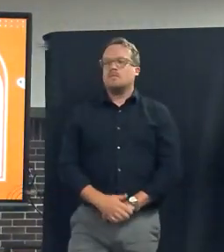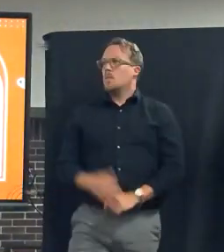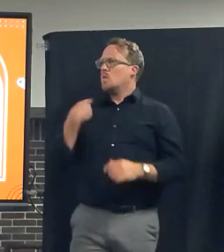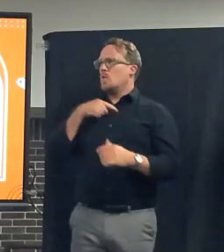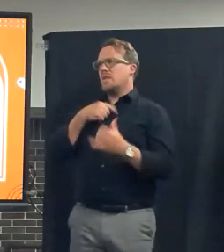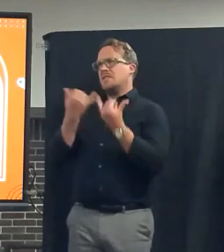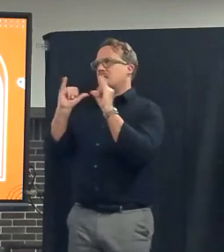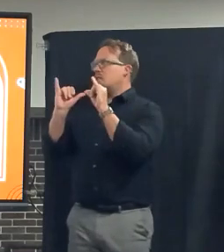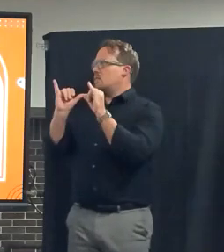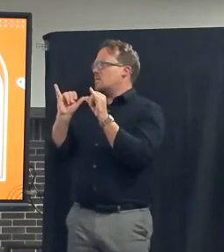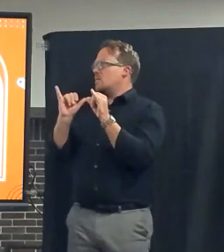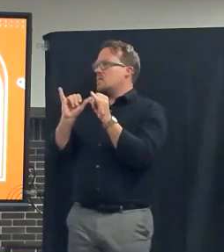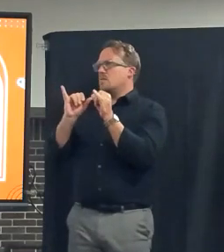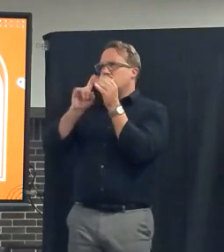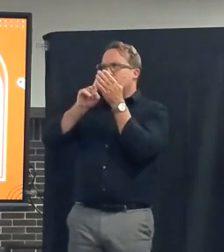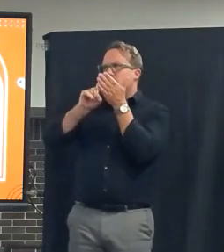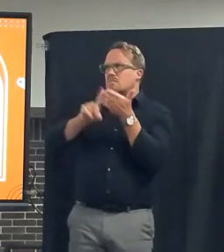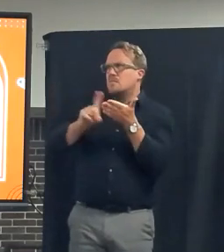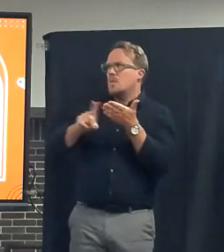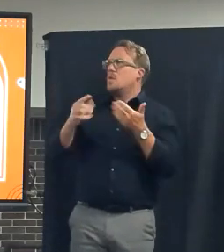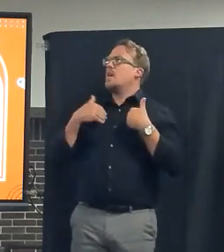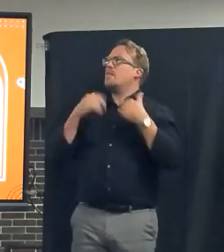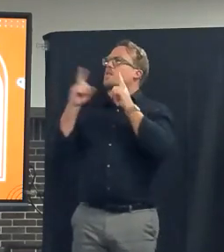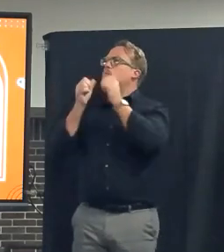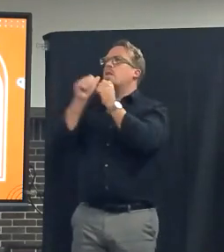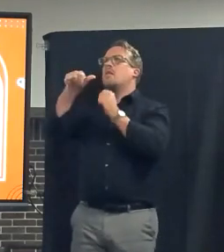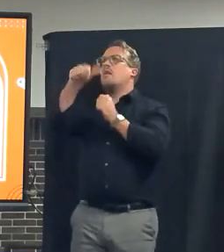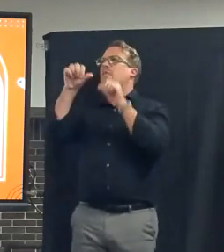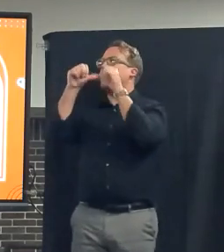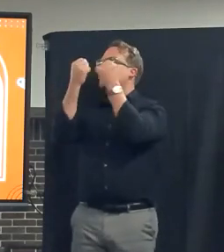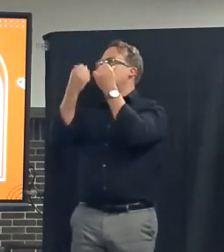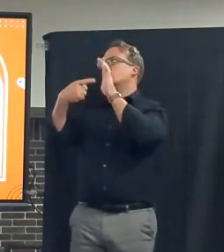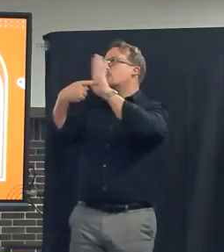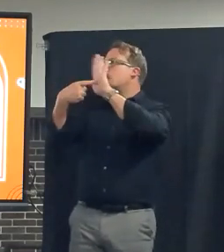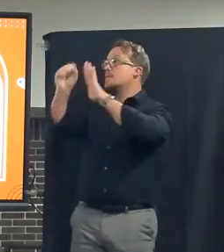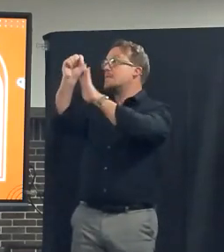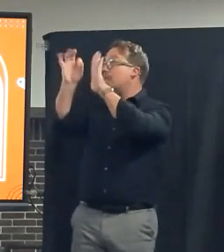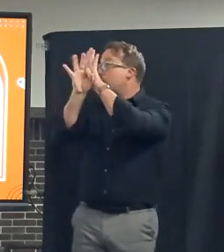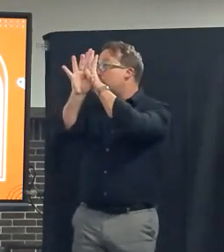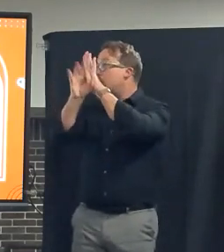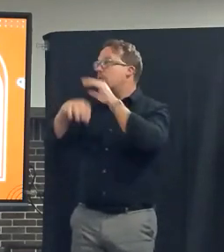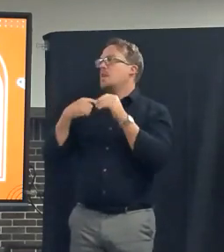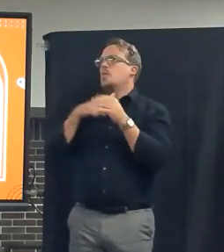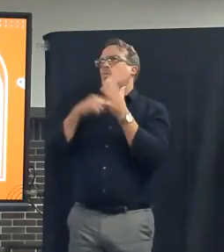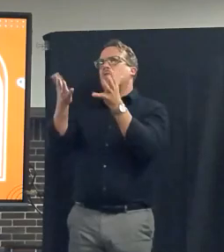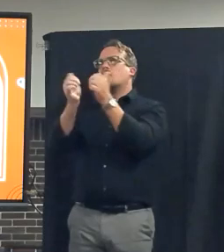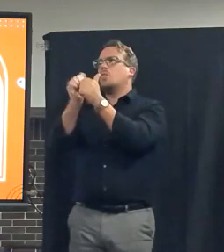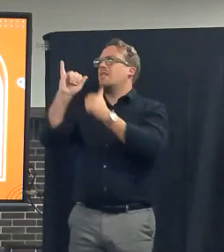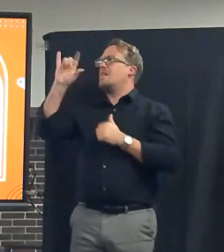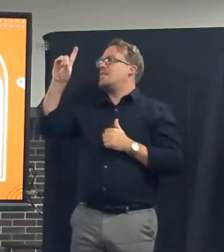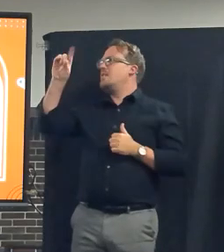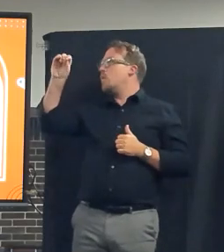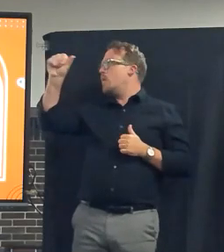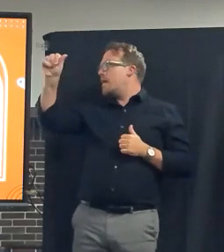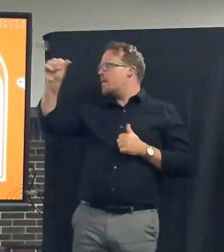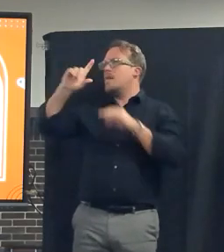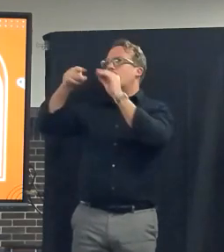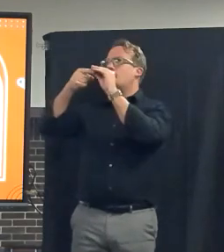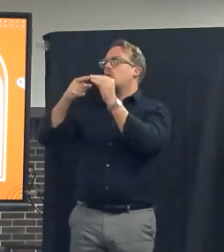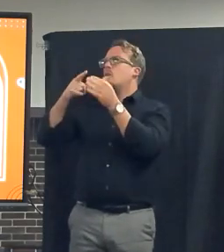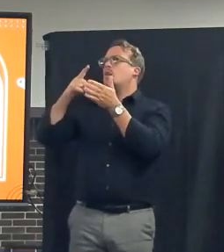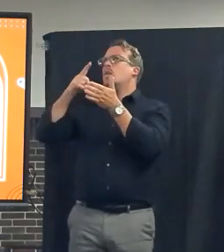We're still working on those. We're having conversations with other agencies like the State Fair. We've talked with IDOA about what an